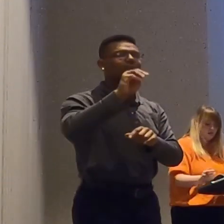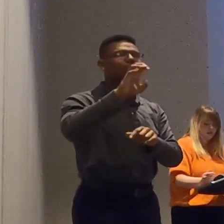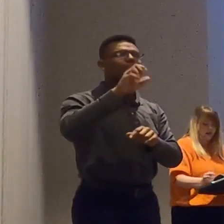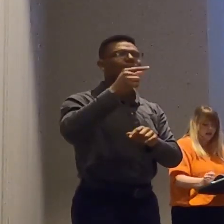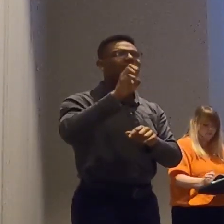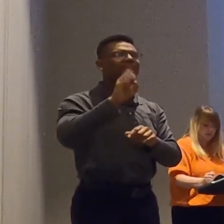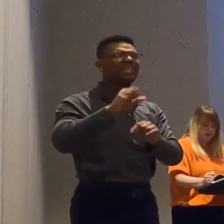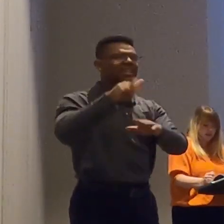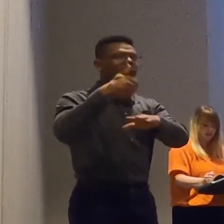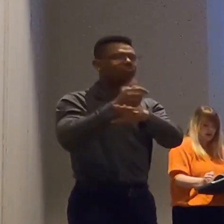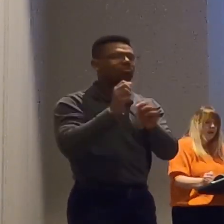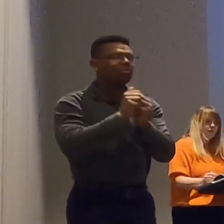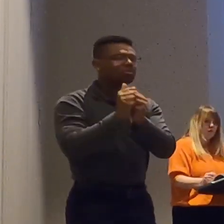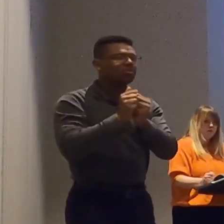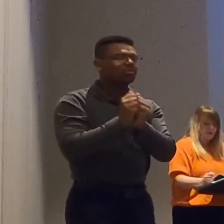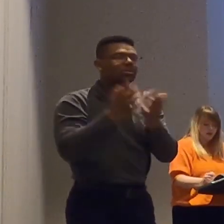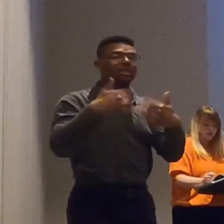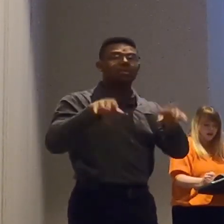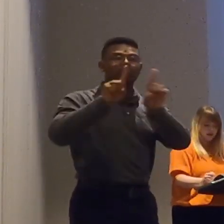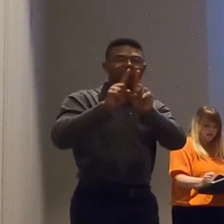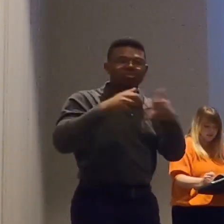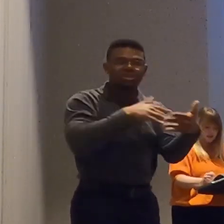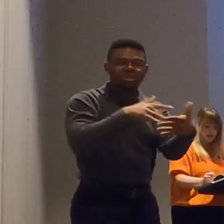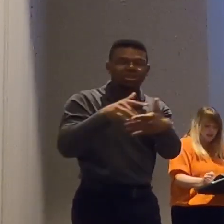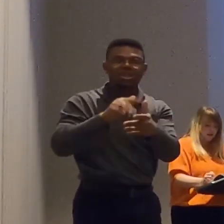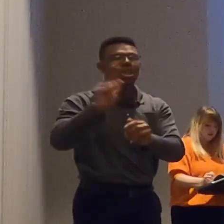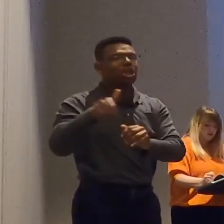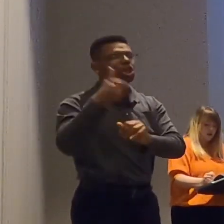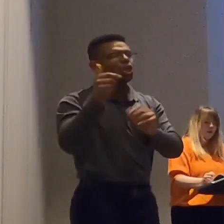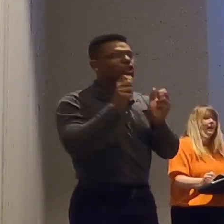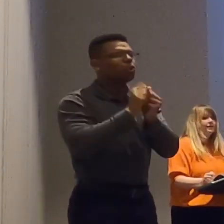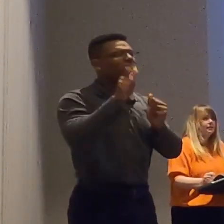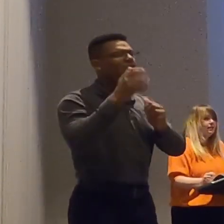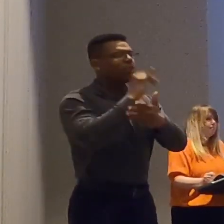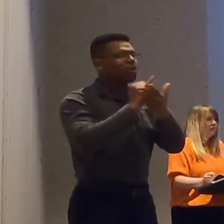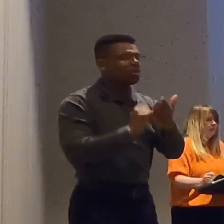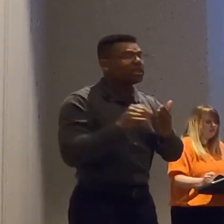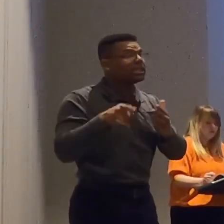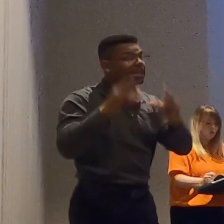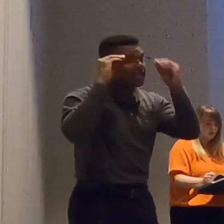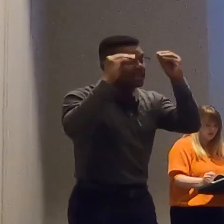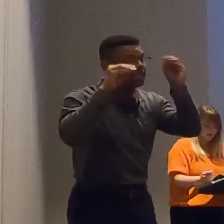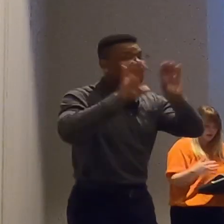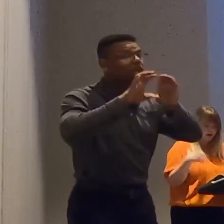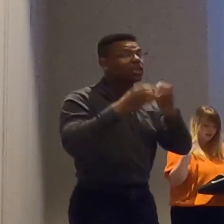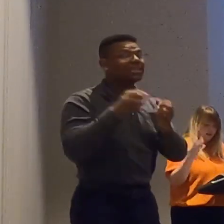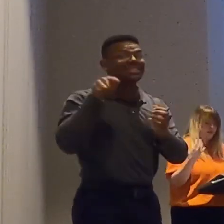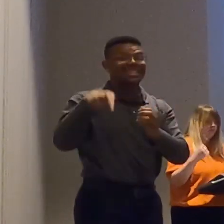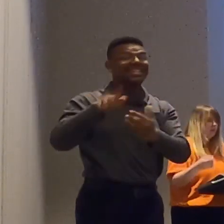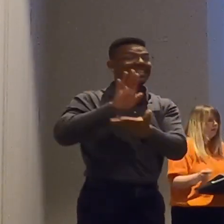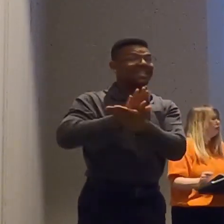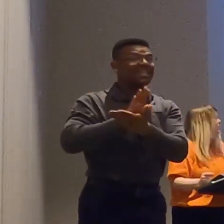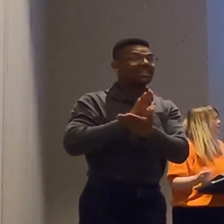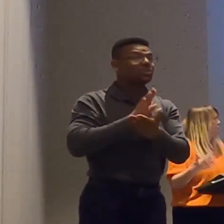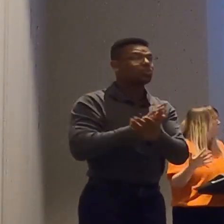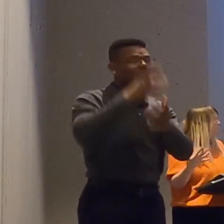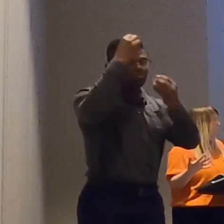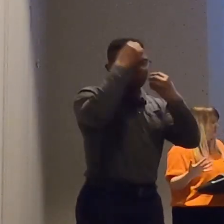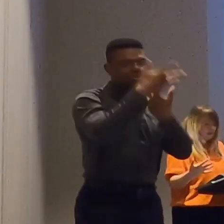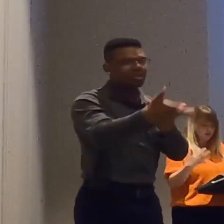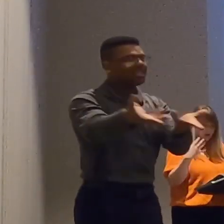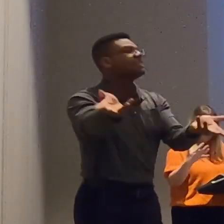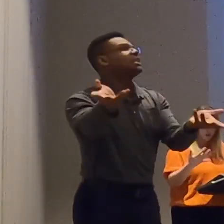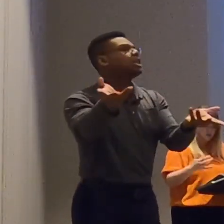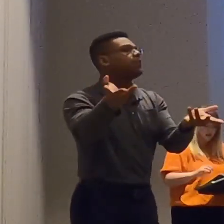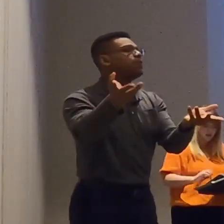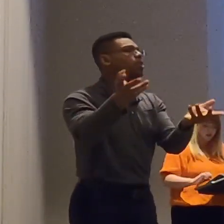exhibited alongside McGee, as well as many other artists. He also taught classes at McGee's school, imparting his